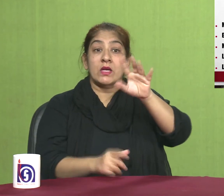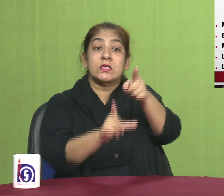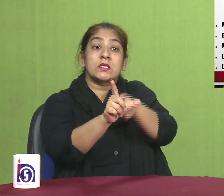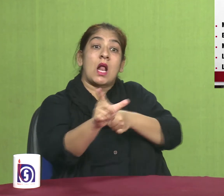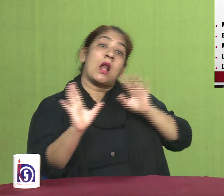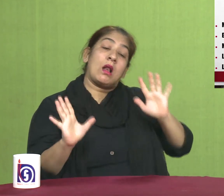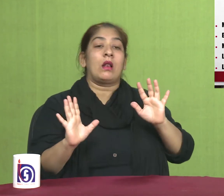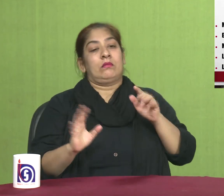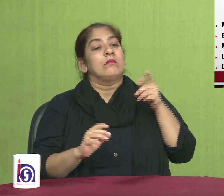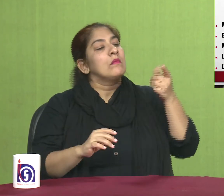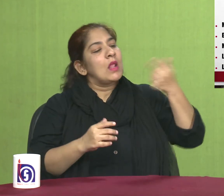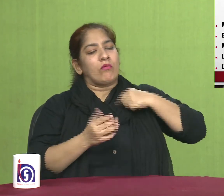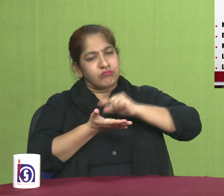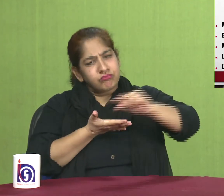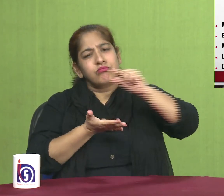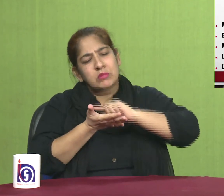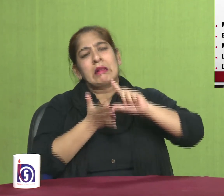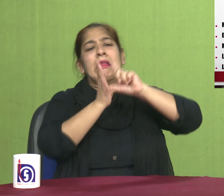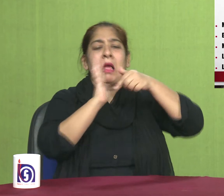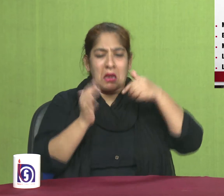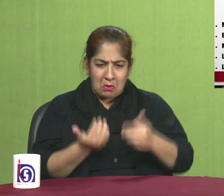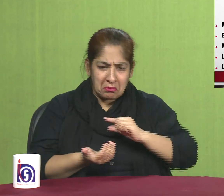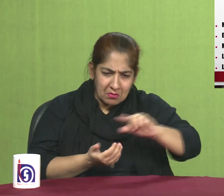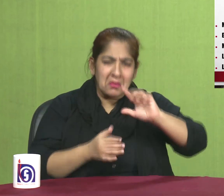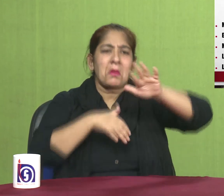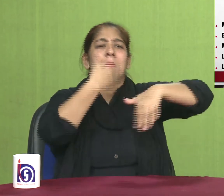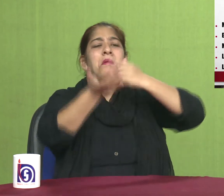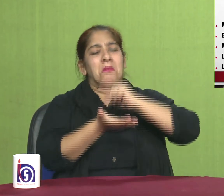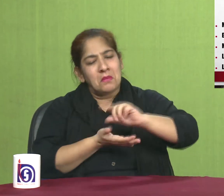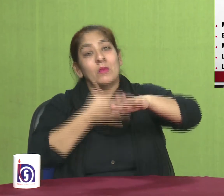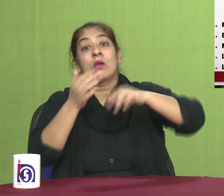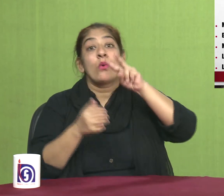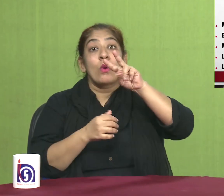for this loan is 25 years.